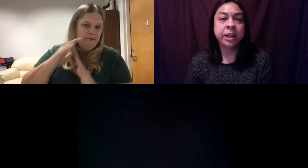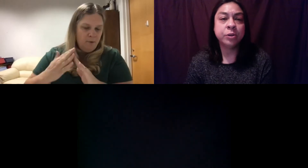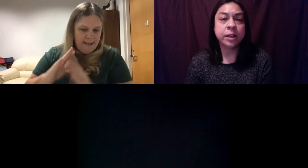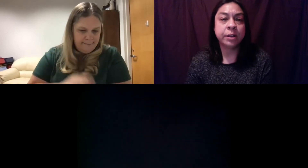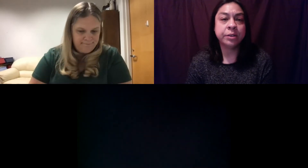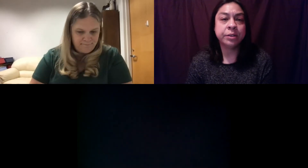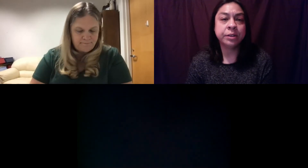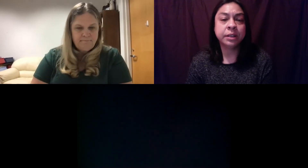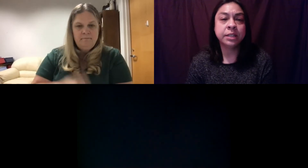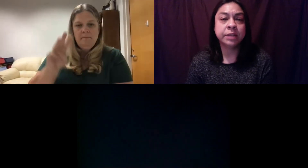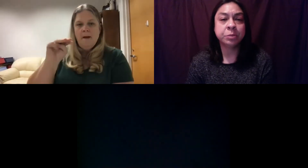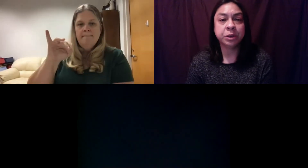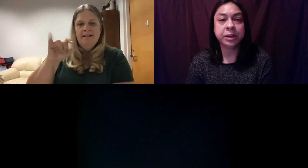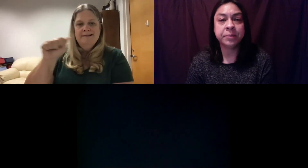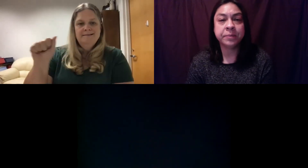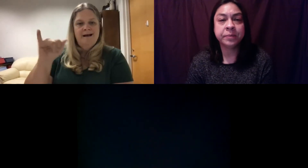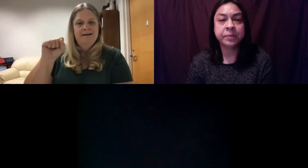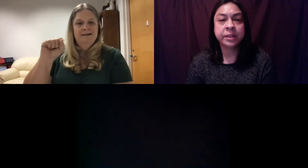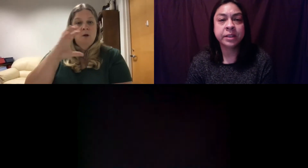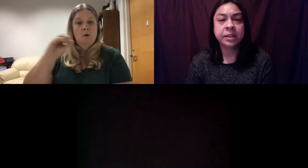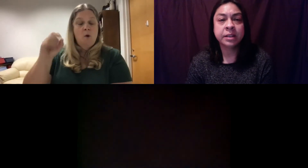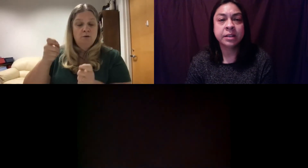in behavioral health in the deaf community.